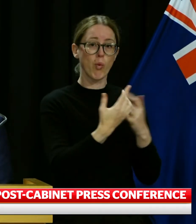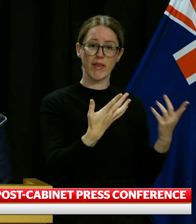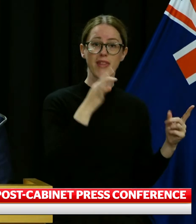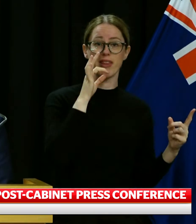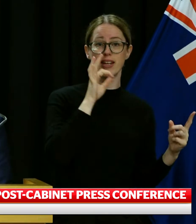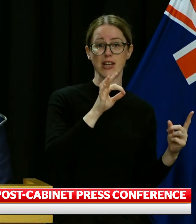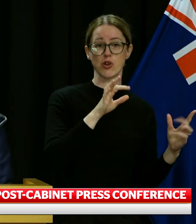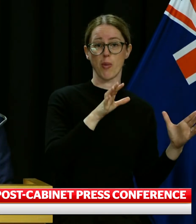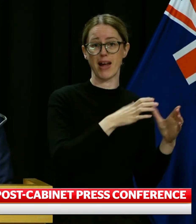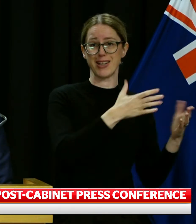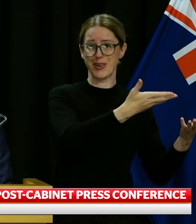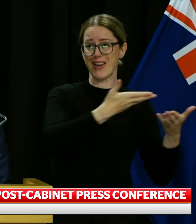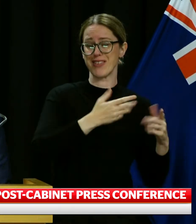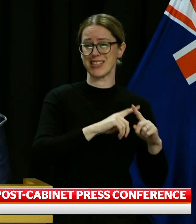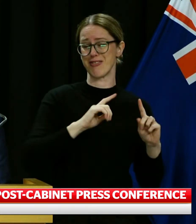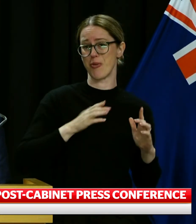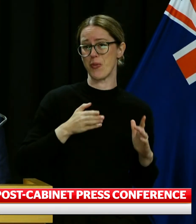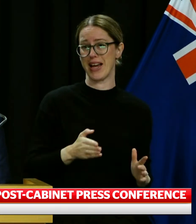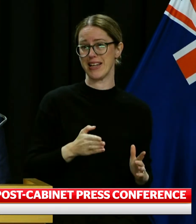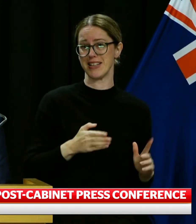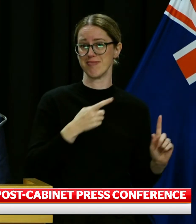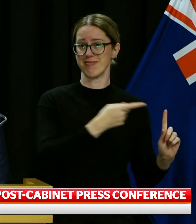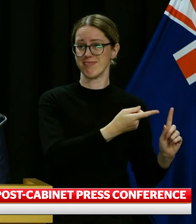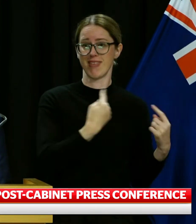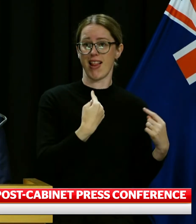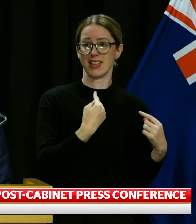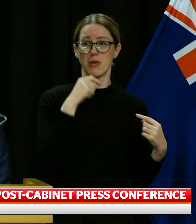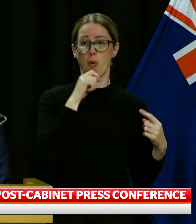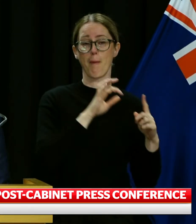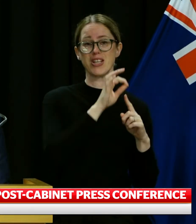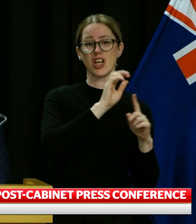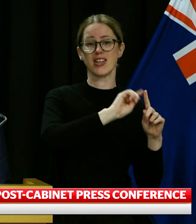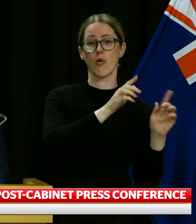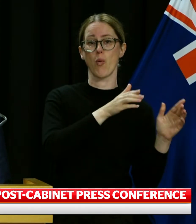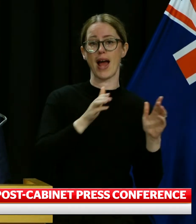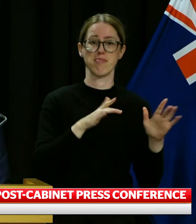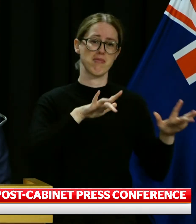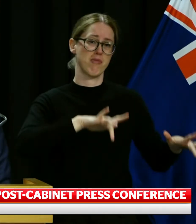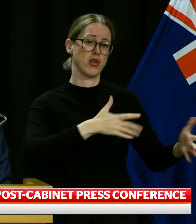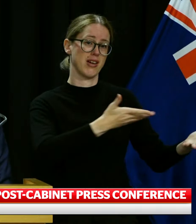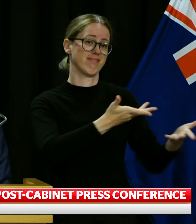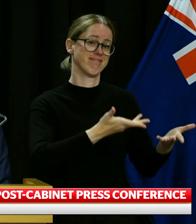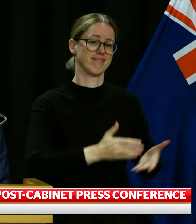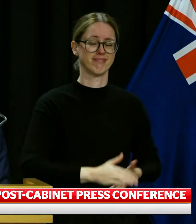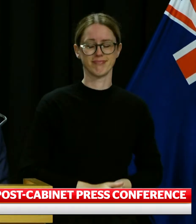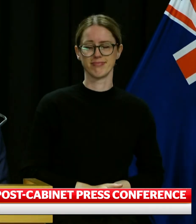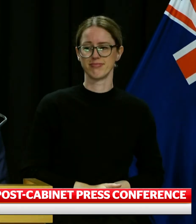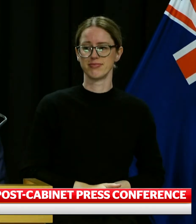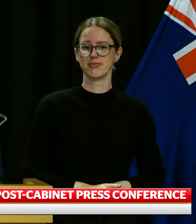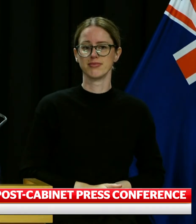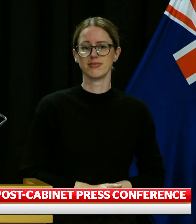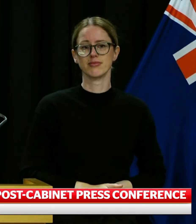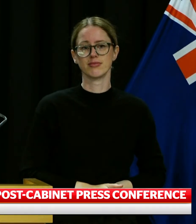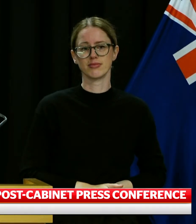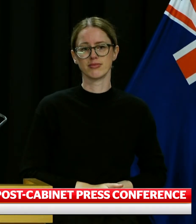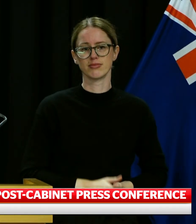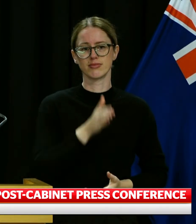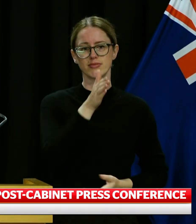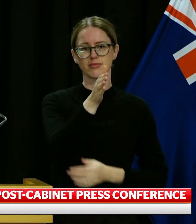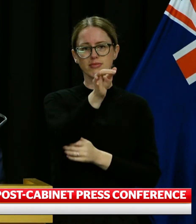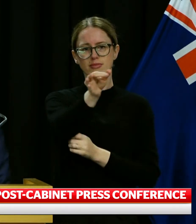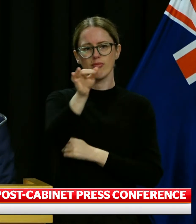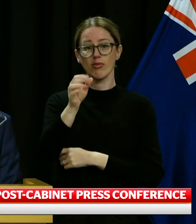up with some different performance measures and say, this is what we're going to measure instead. They haven't done that. Yes or no, are there tax changes in the